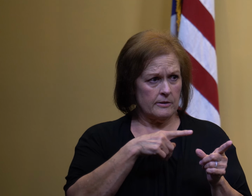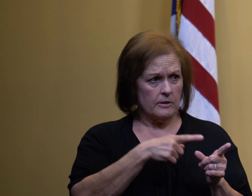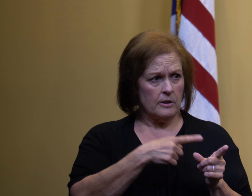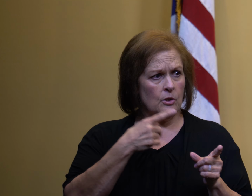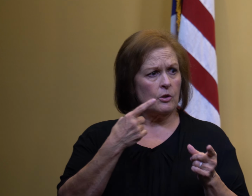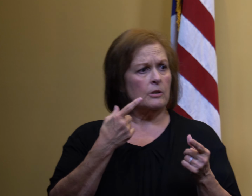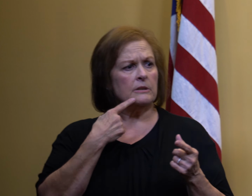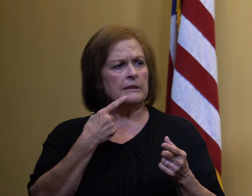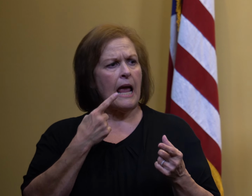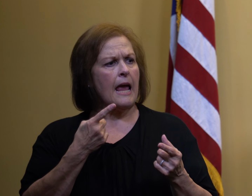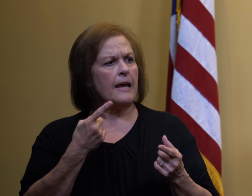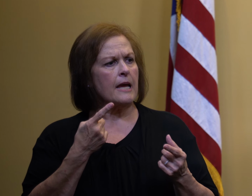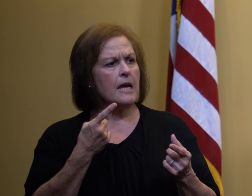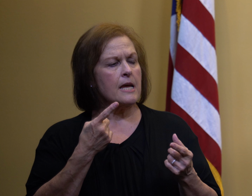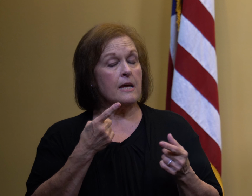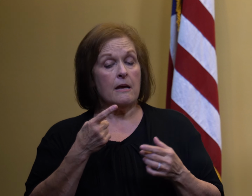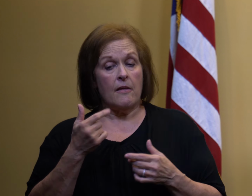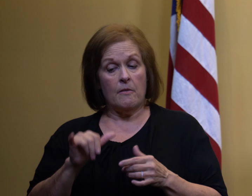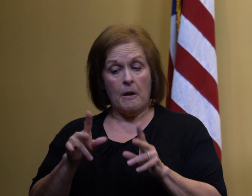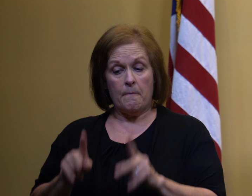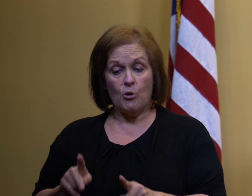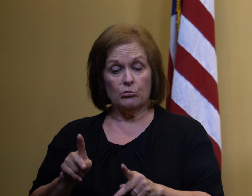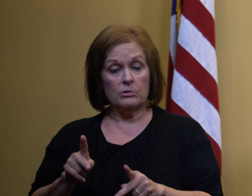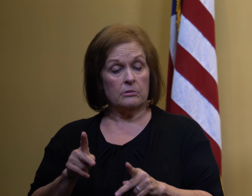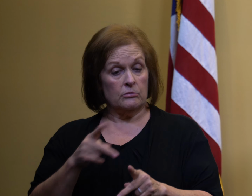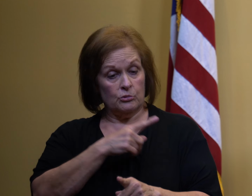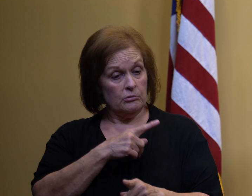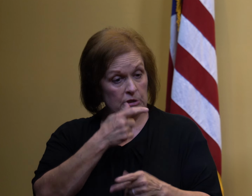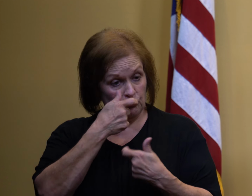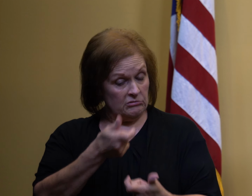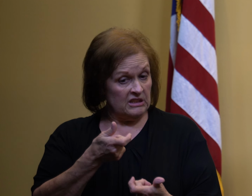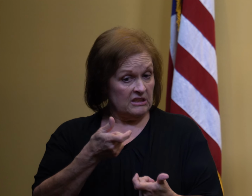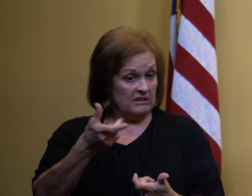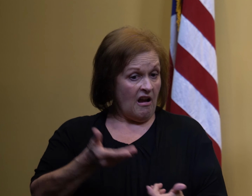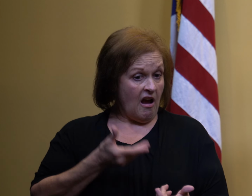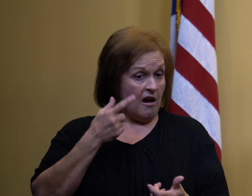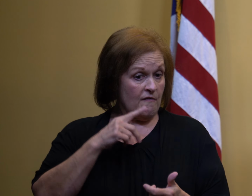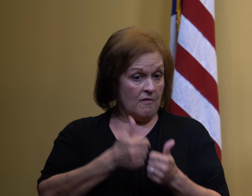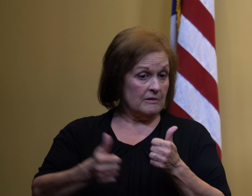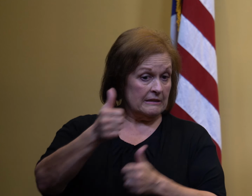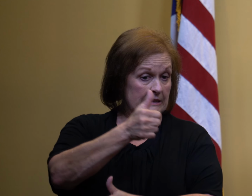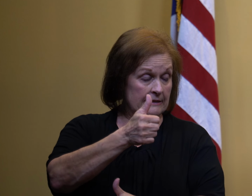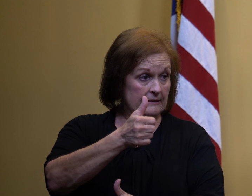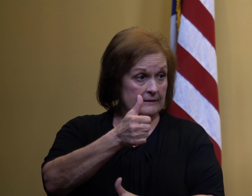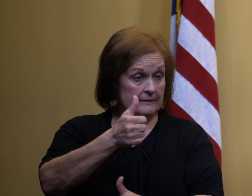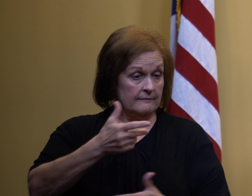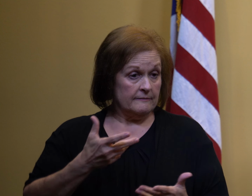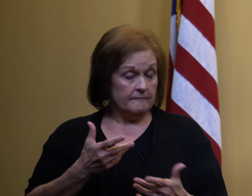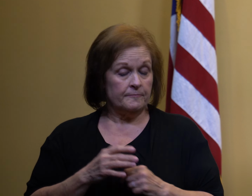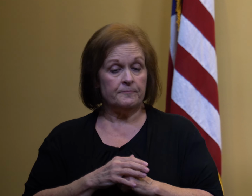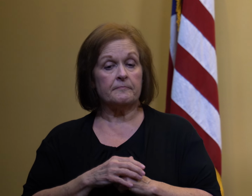the superintendent position who has not been produced by IACP? You know, I have that flexibility. I